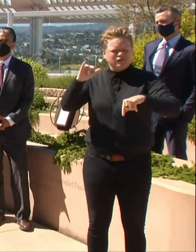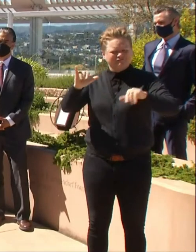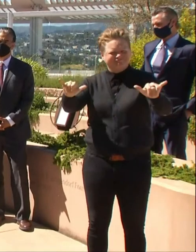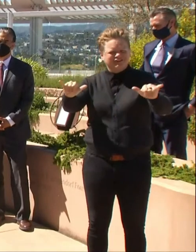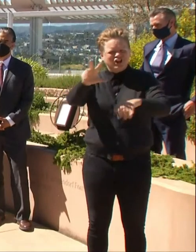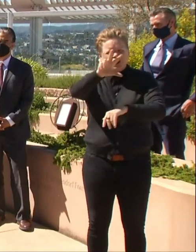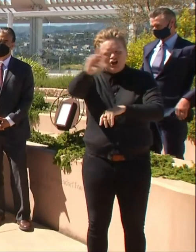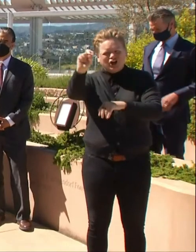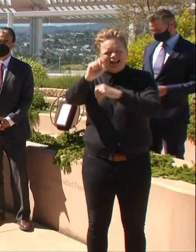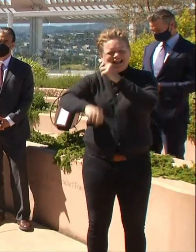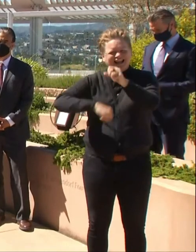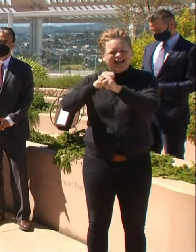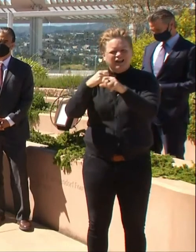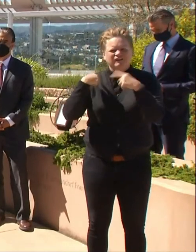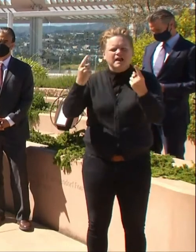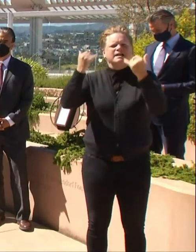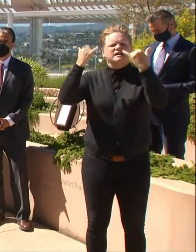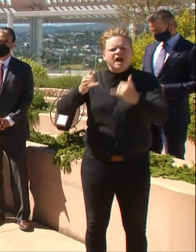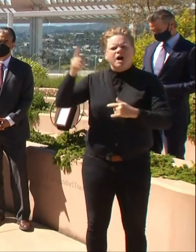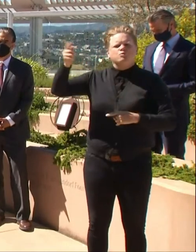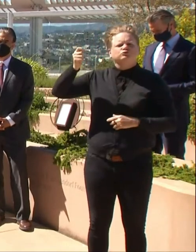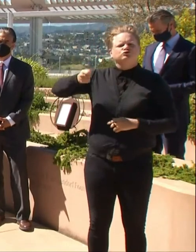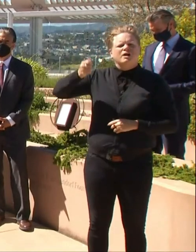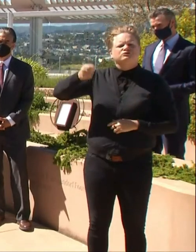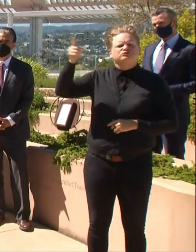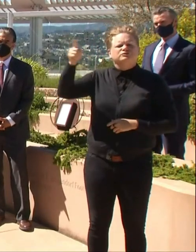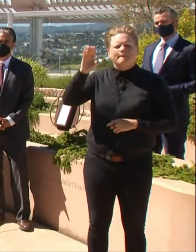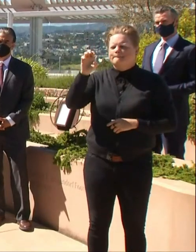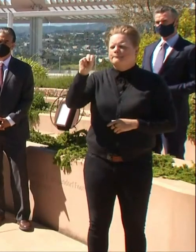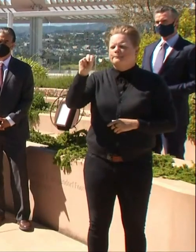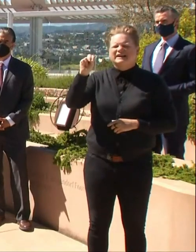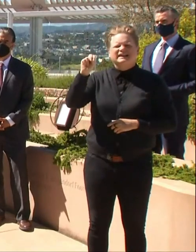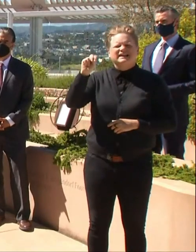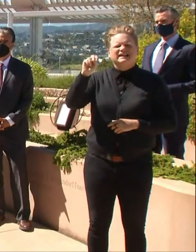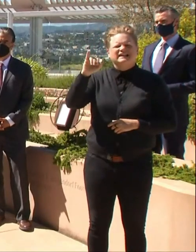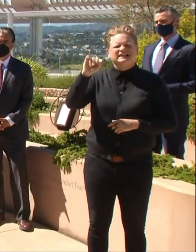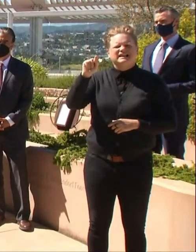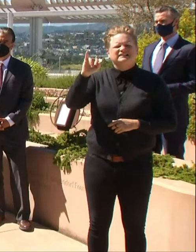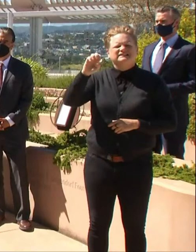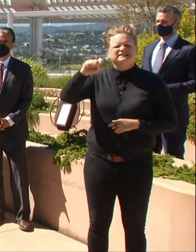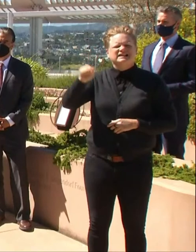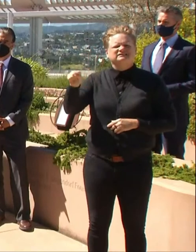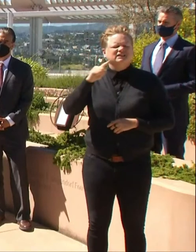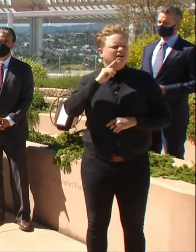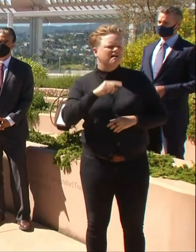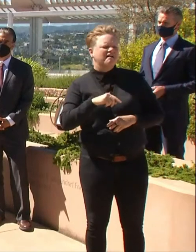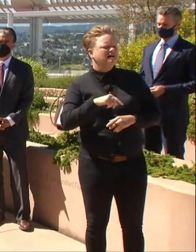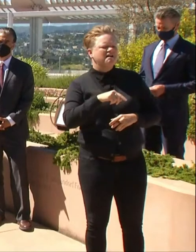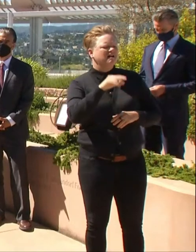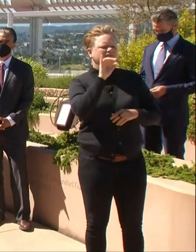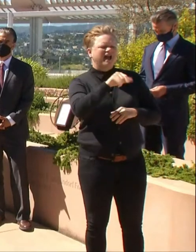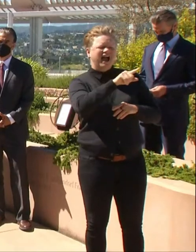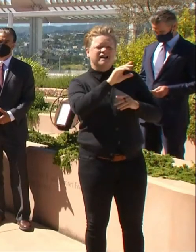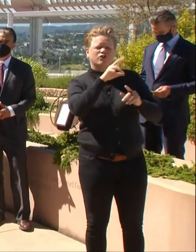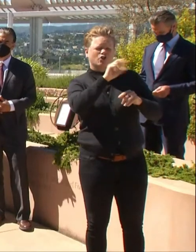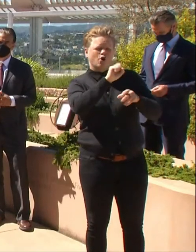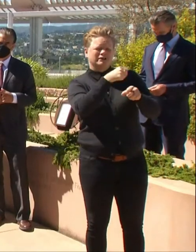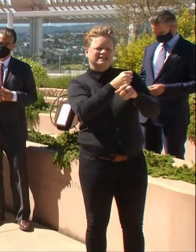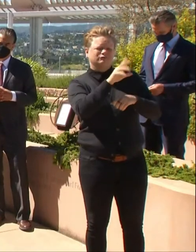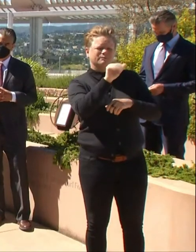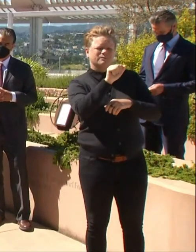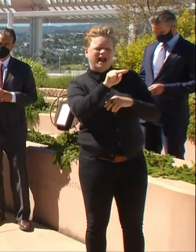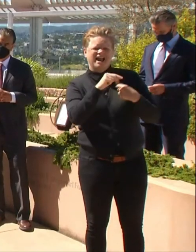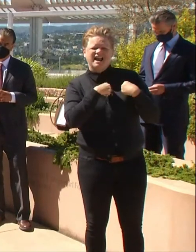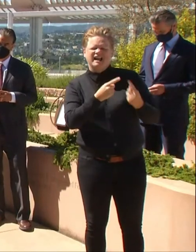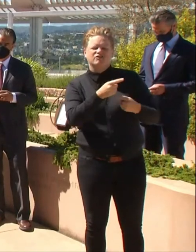that our law is no longer constitutional, that law has saved countless numbers of lives,